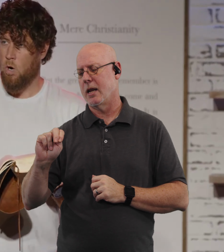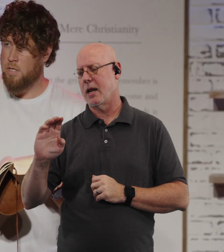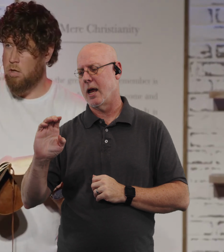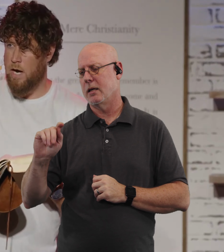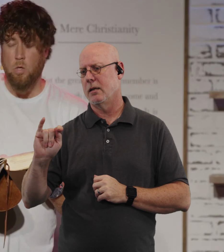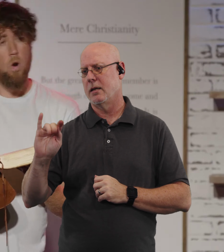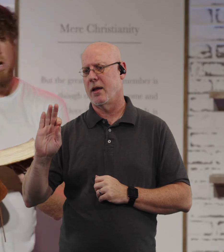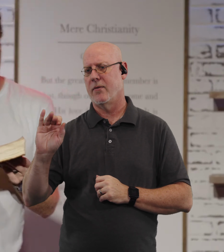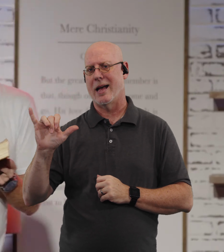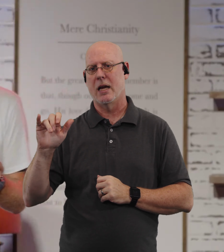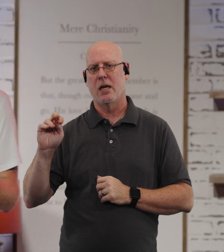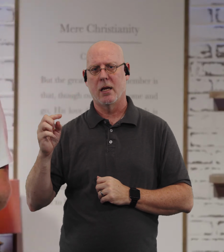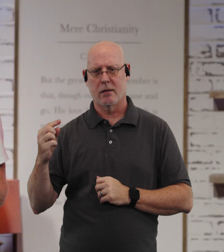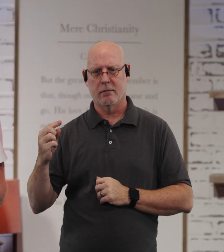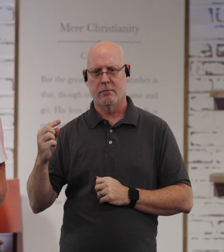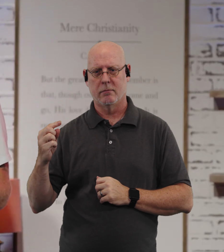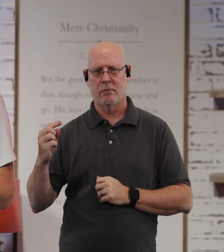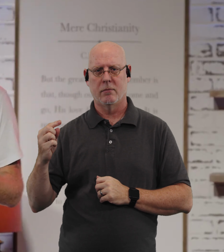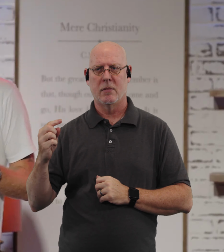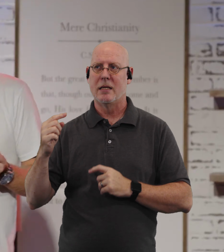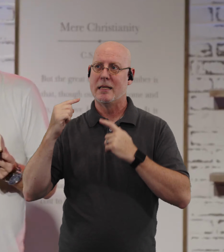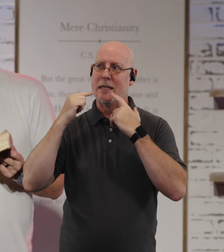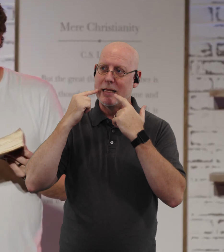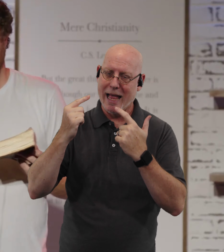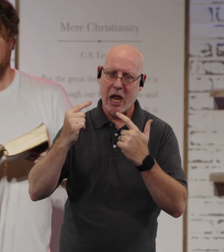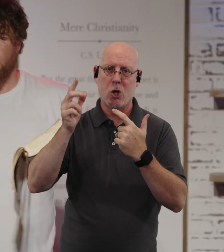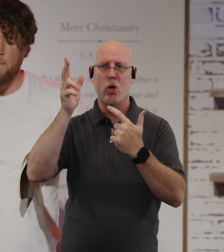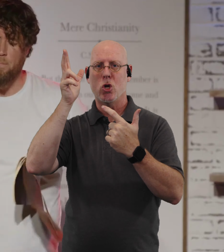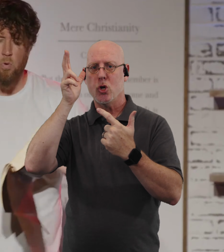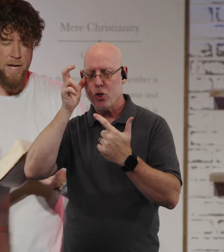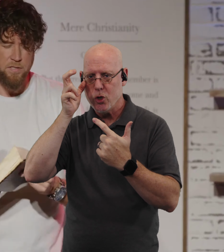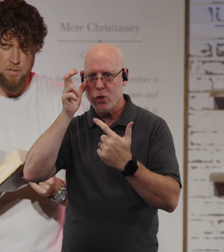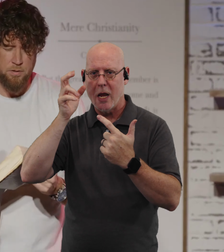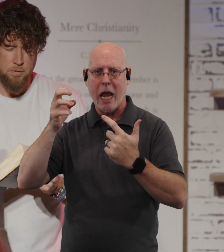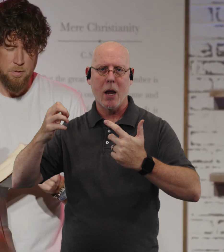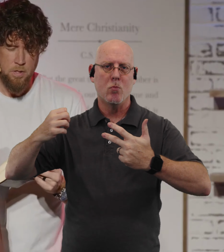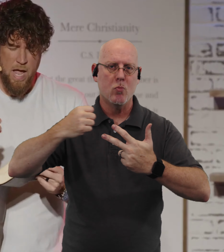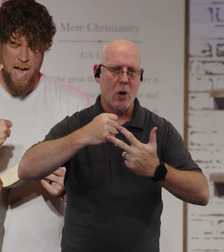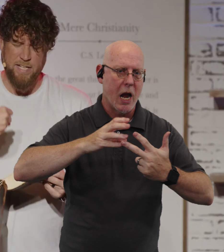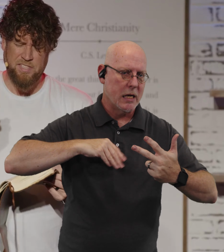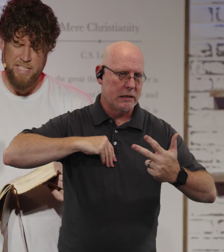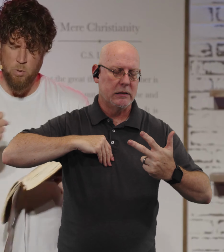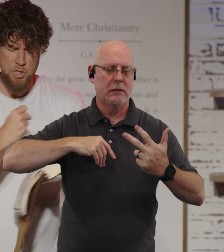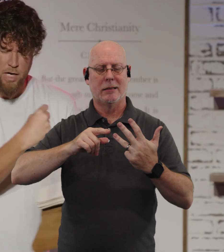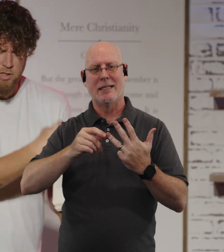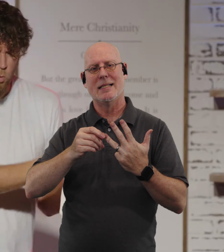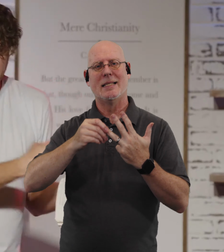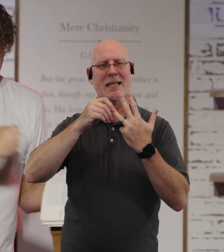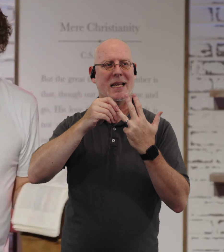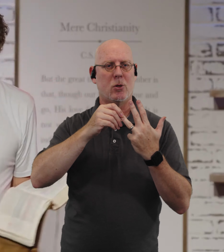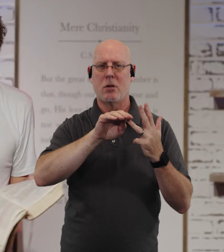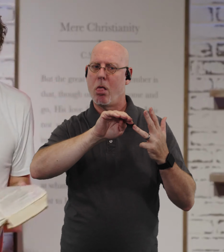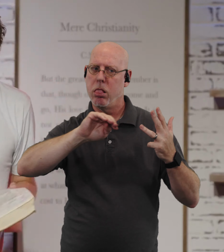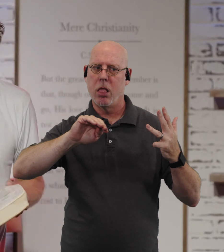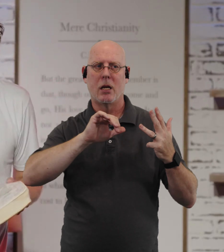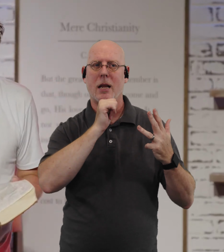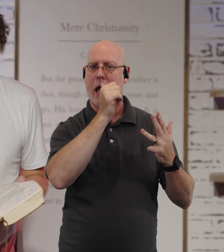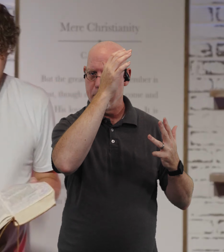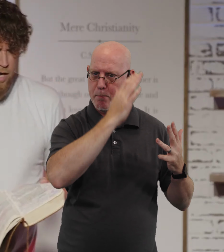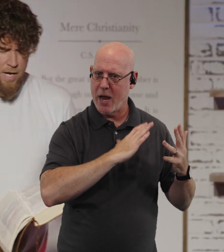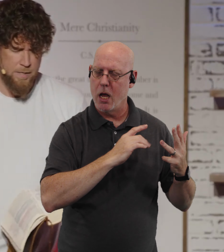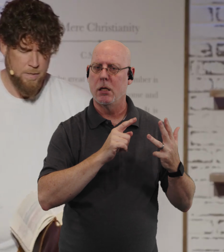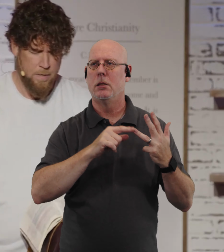So the word declared, the word heard through that declaration, the word embraced and distinguished, not as the word of man, but as it is in truth,